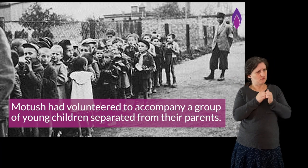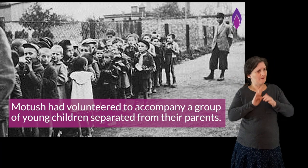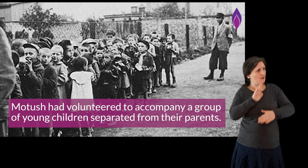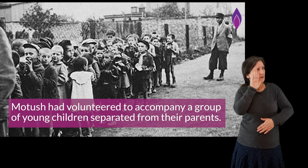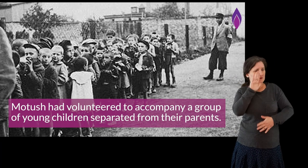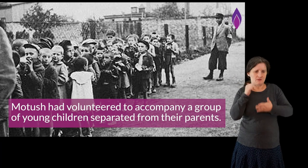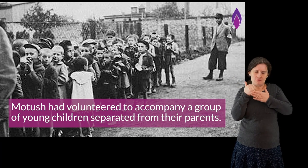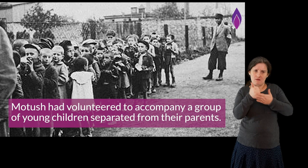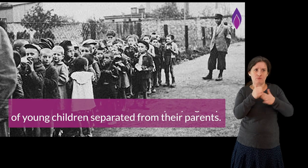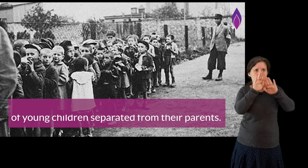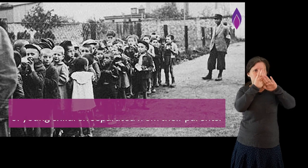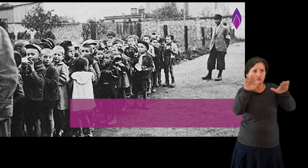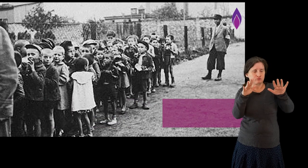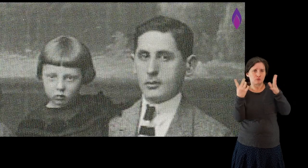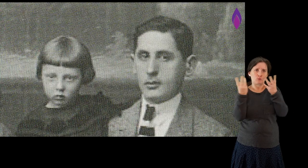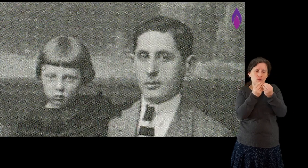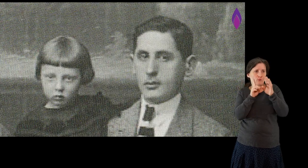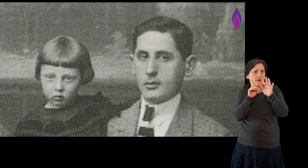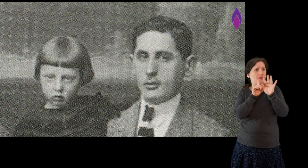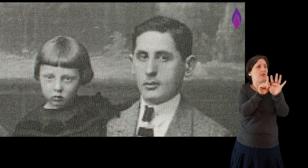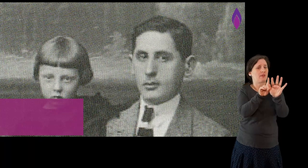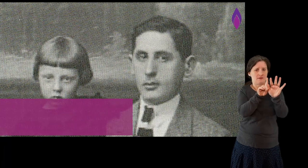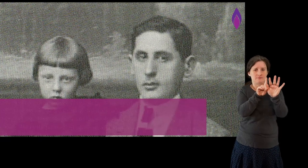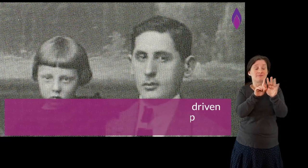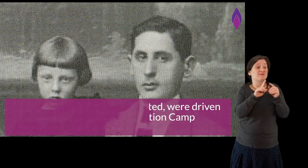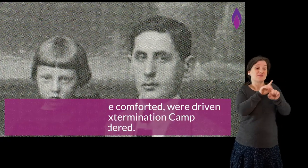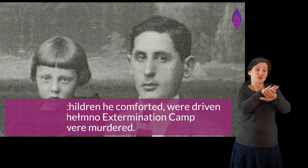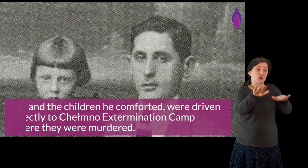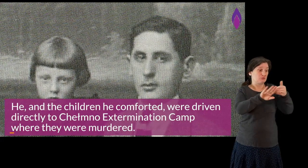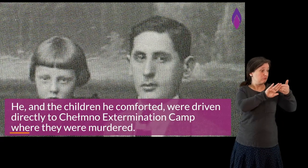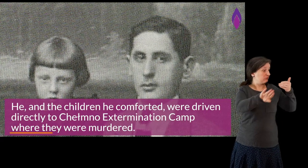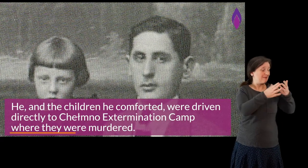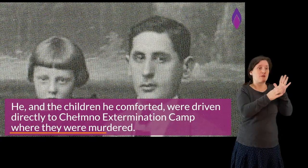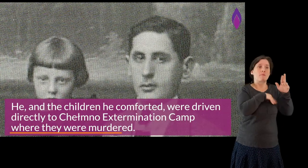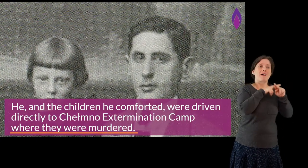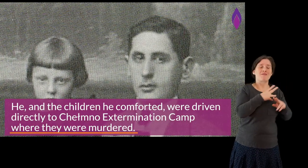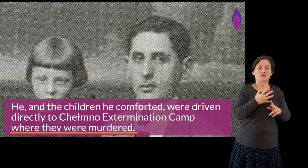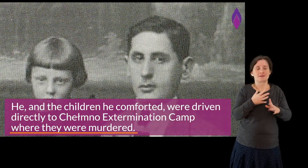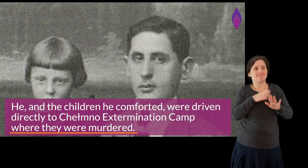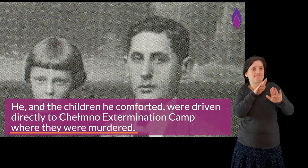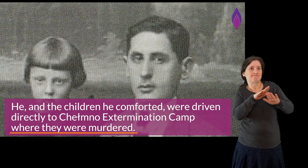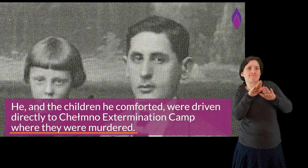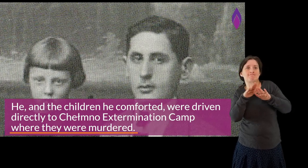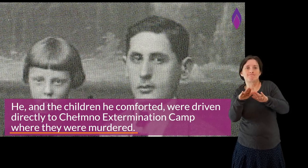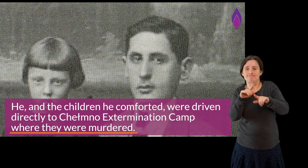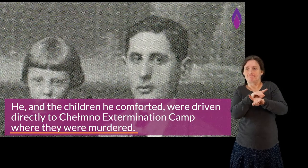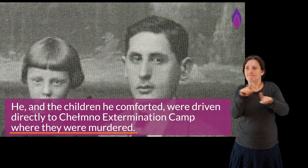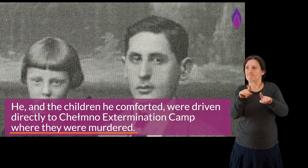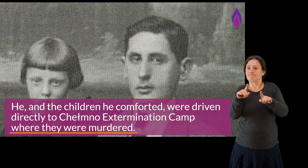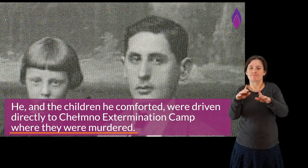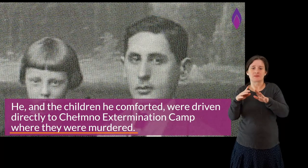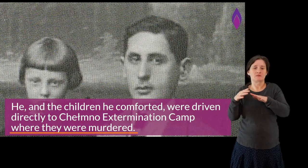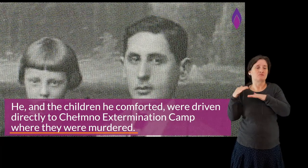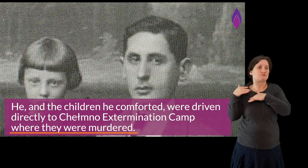young children separated from their parents. He and the children he comforted were driven